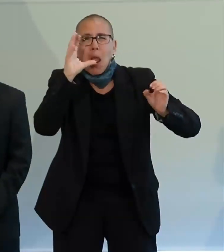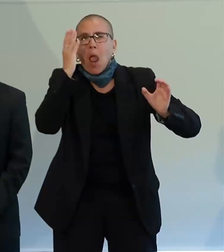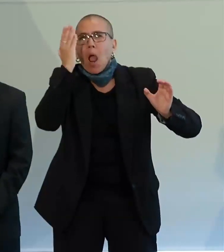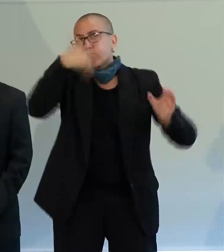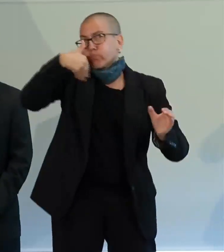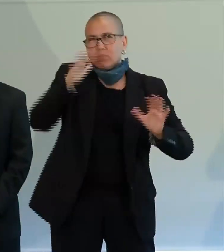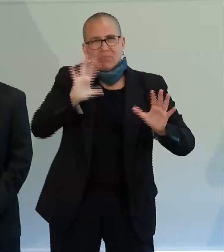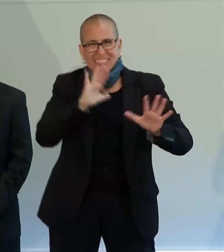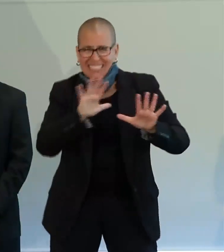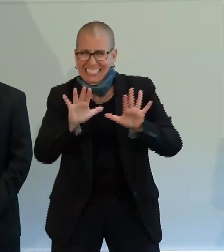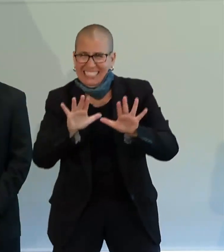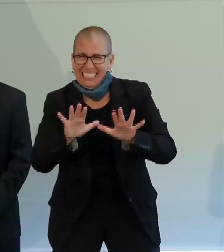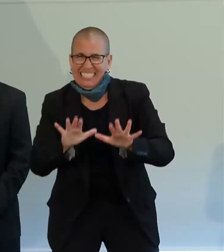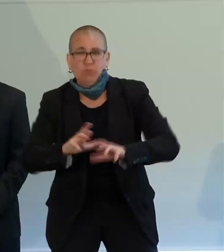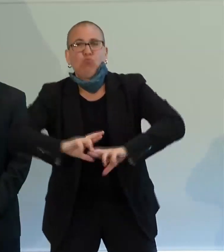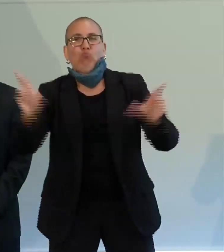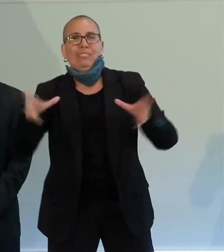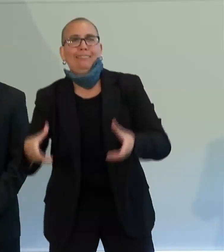to rush it.